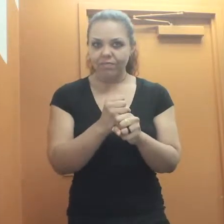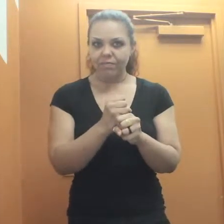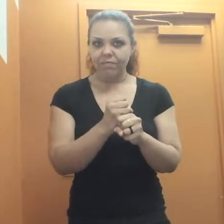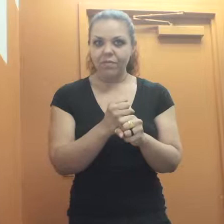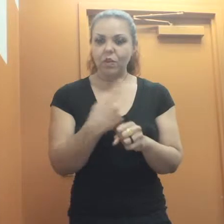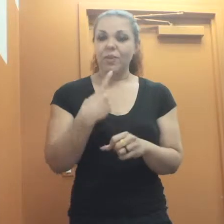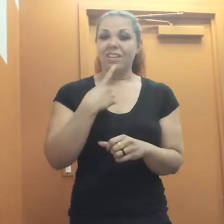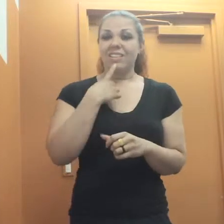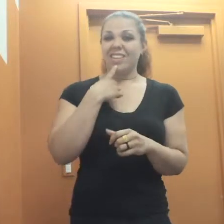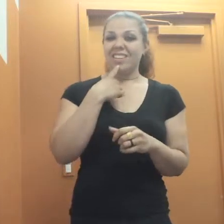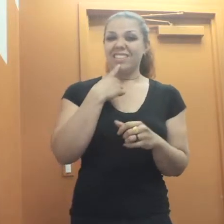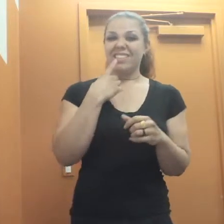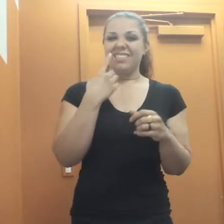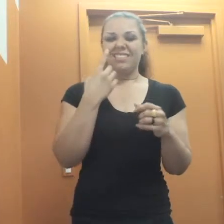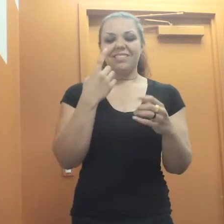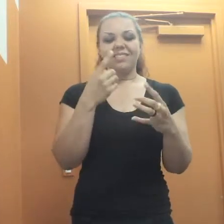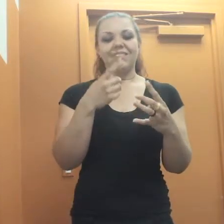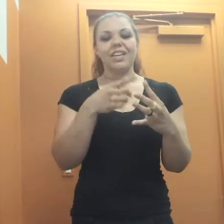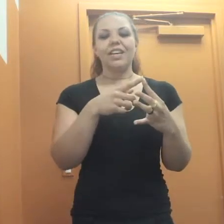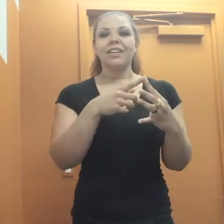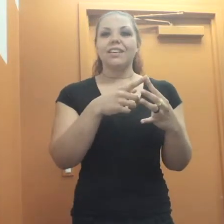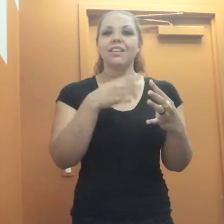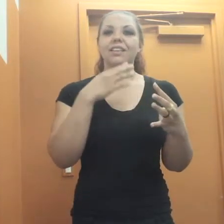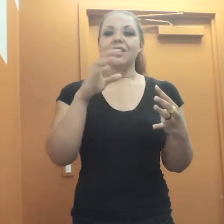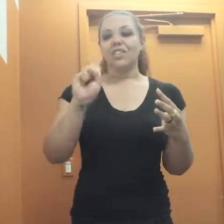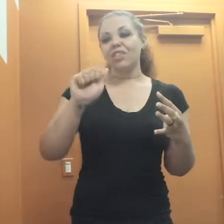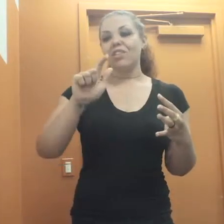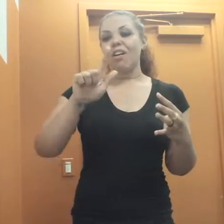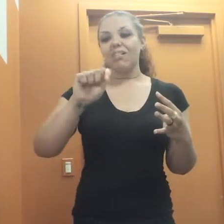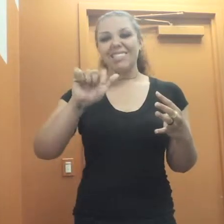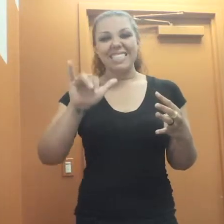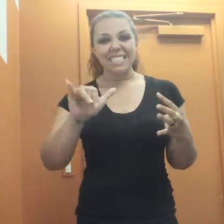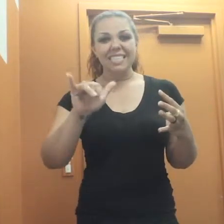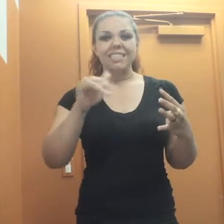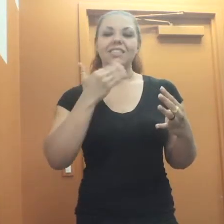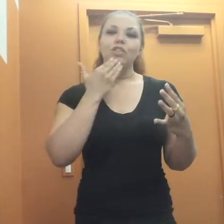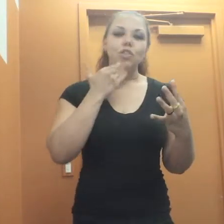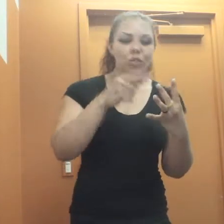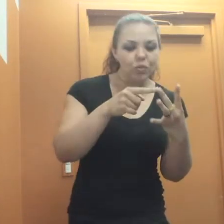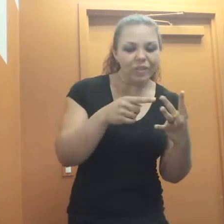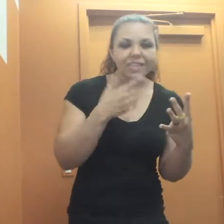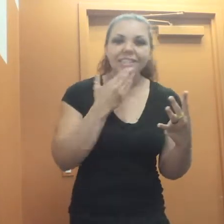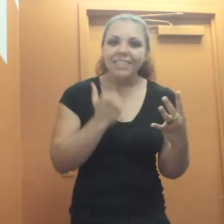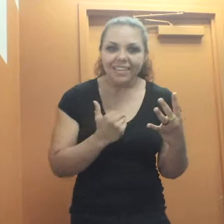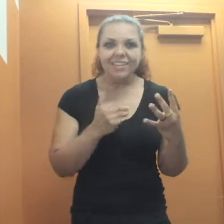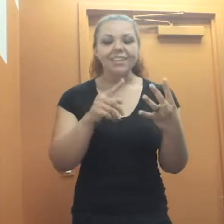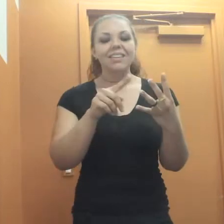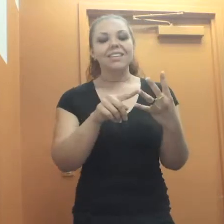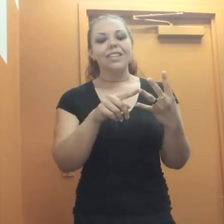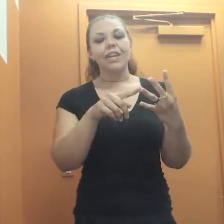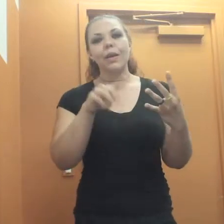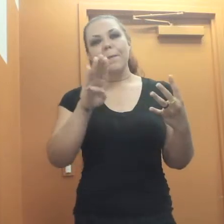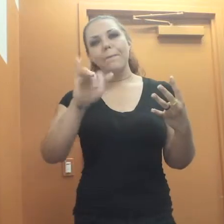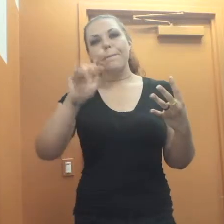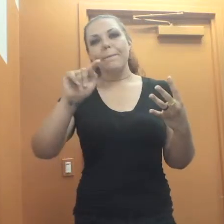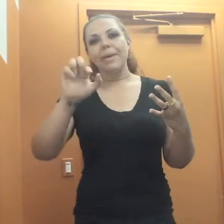bitter things, and sour things. Okay? First, you're going to be looking at your tongue using a hand